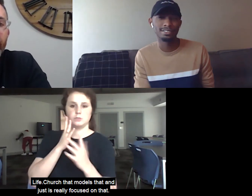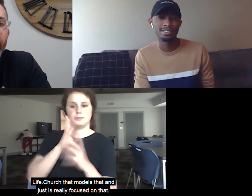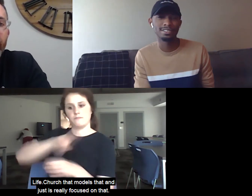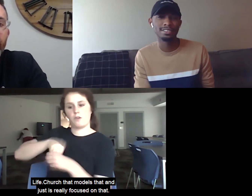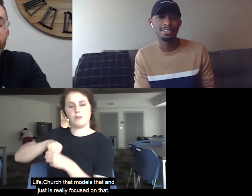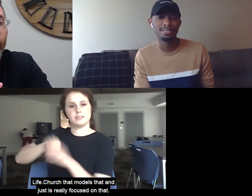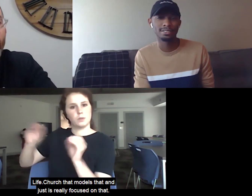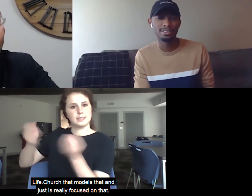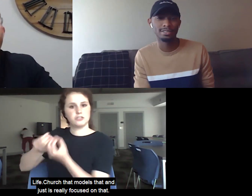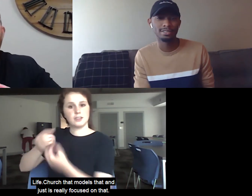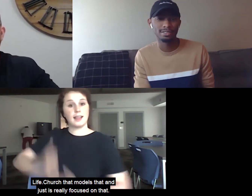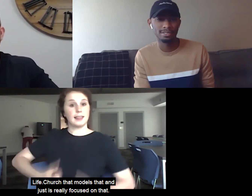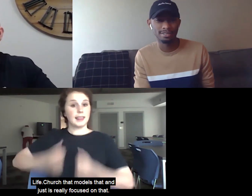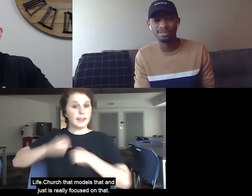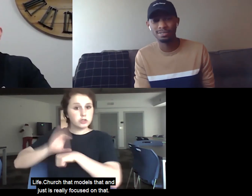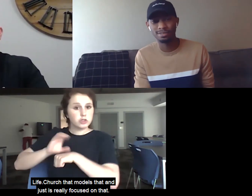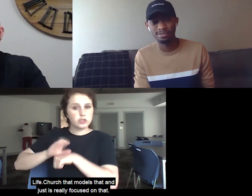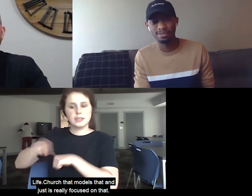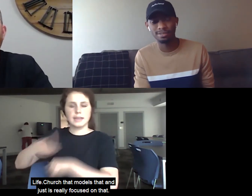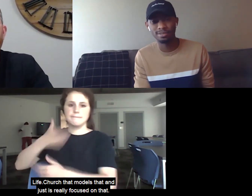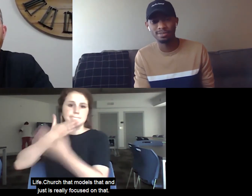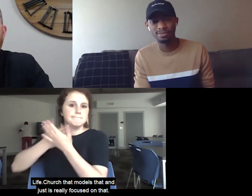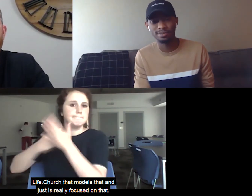that models that, and